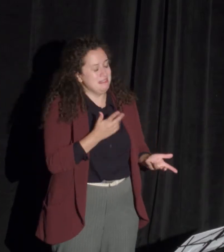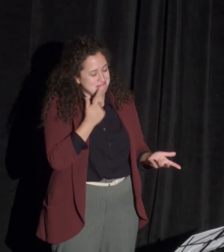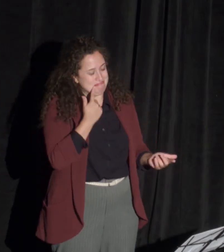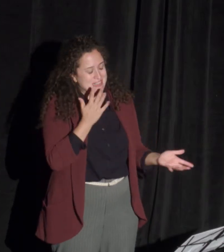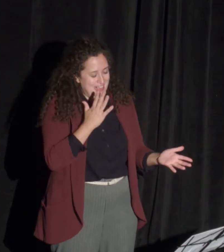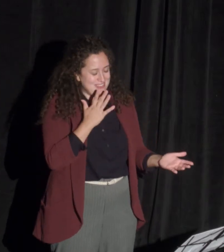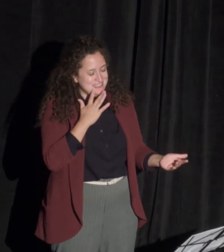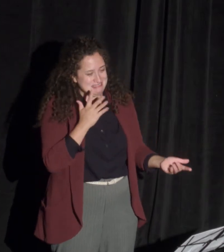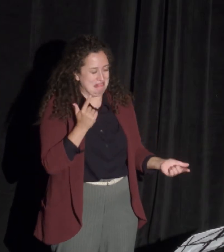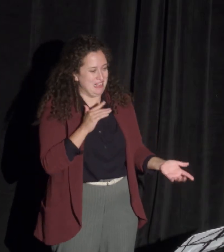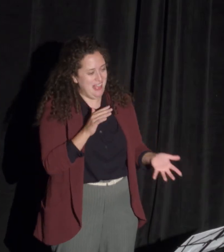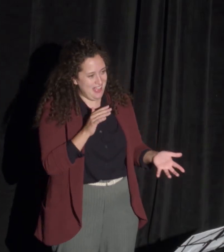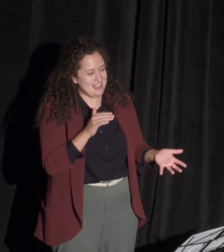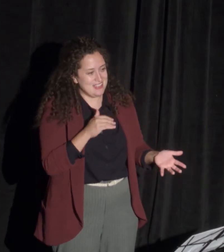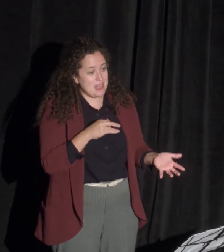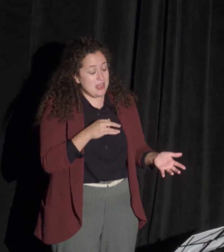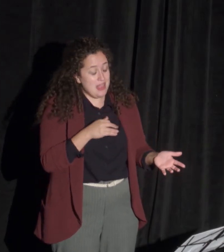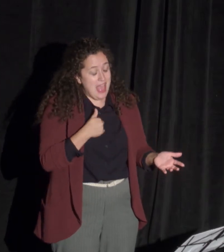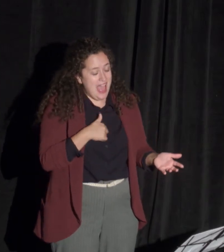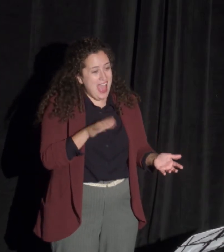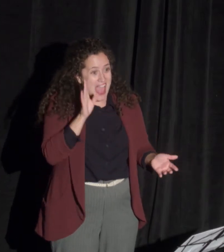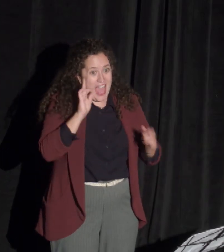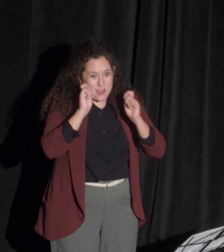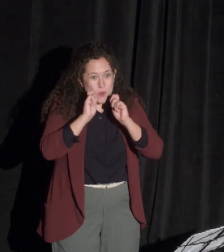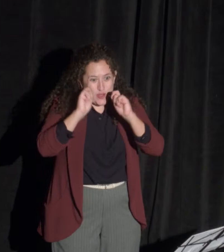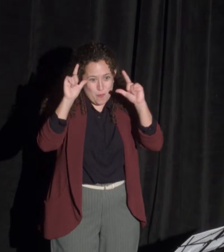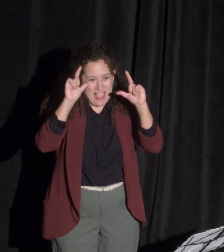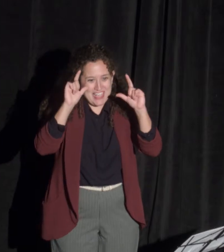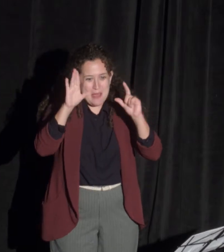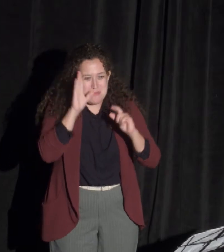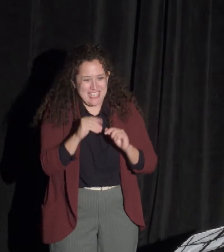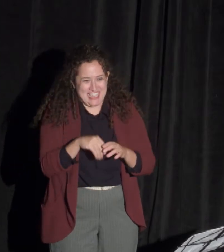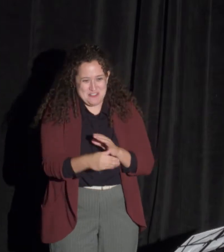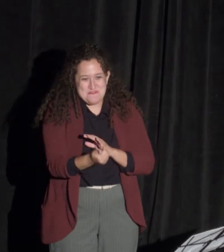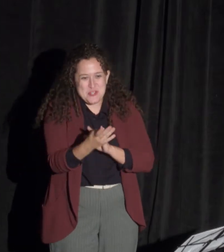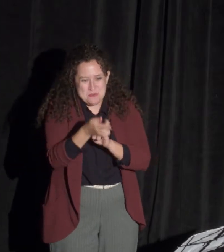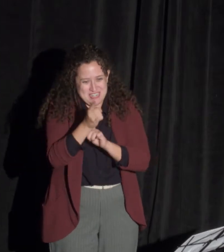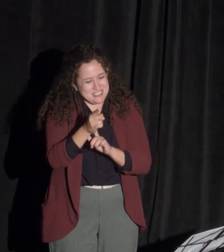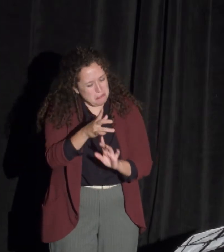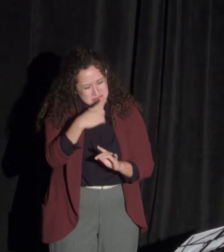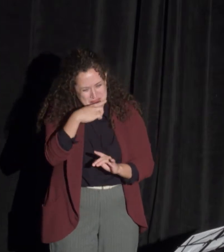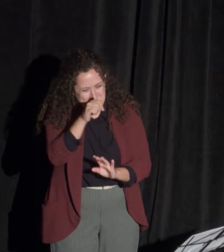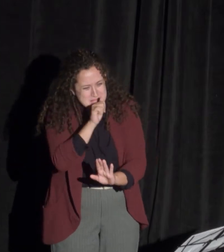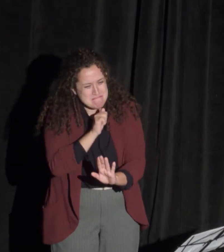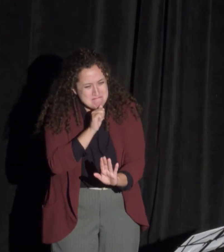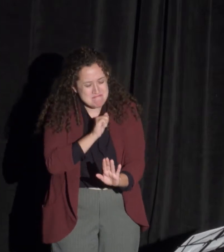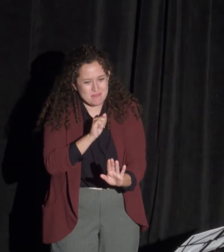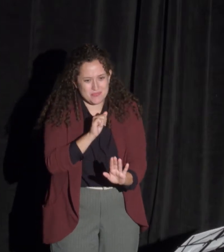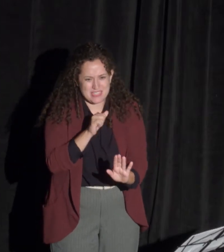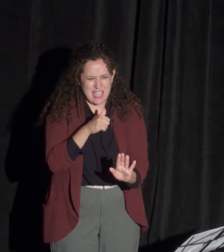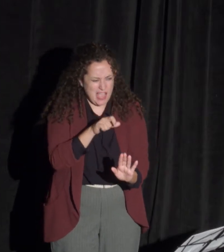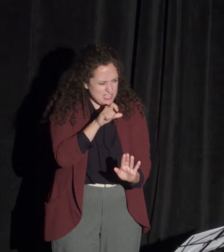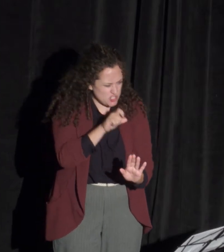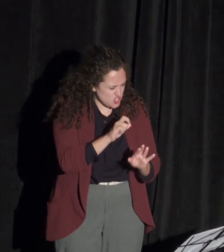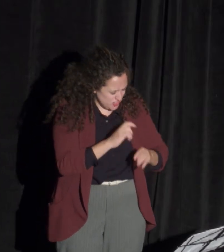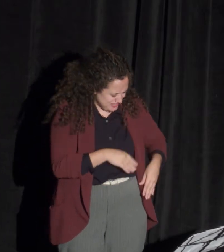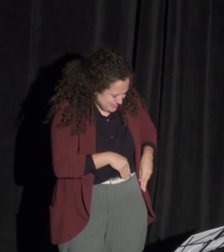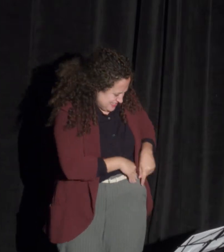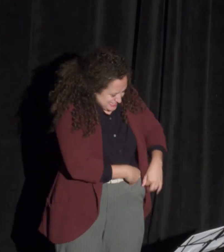I'm going to wake up in a few minutes, so bear with me. I really should take that list of names out of my pocket and wear